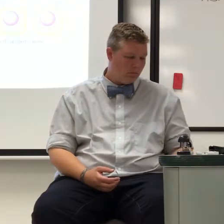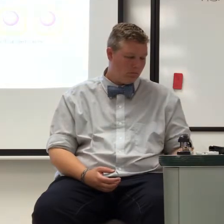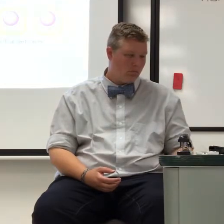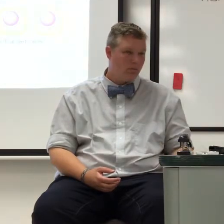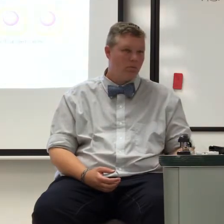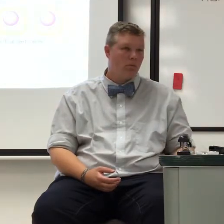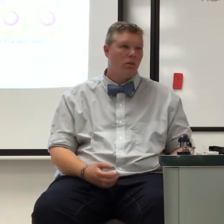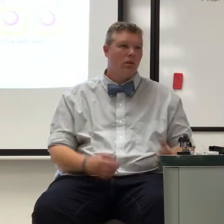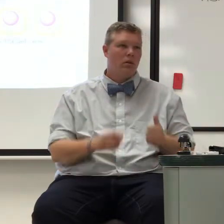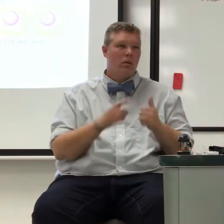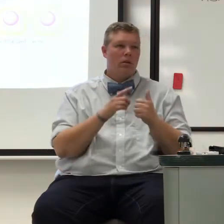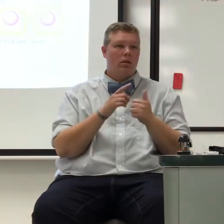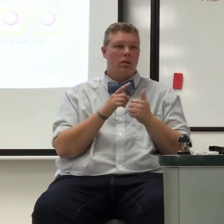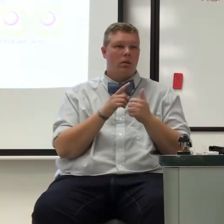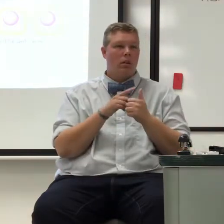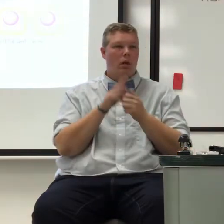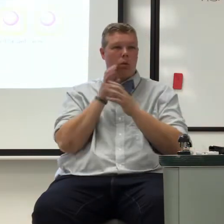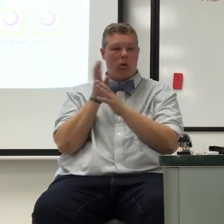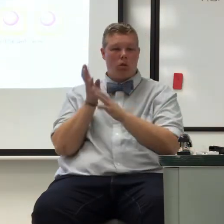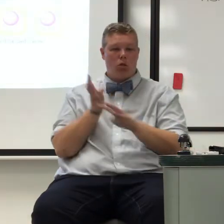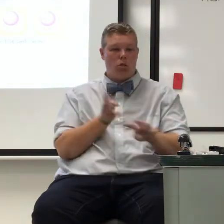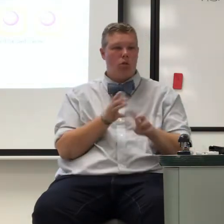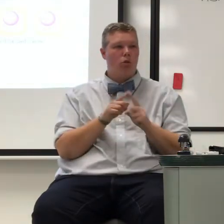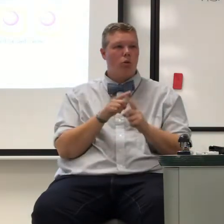Which are secreted into the bloodstream.